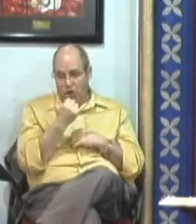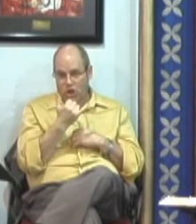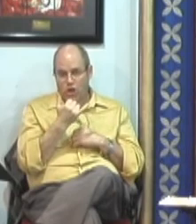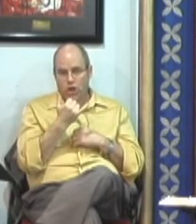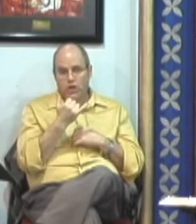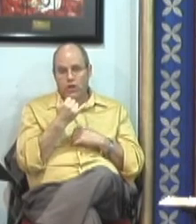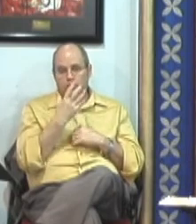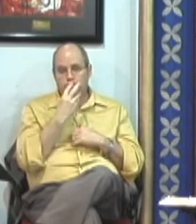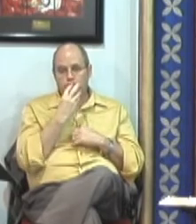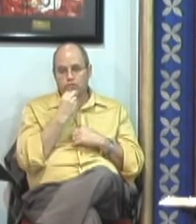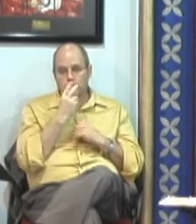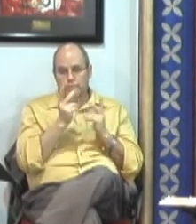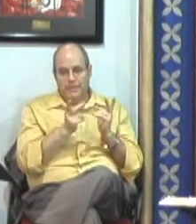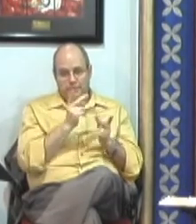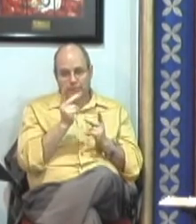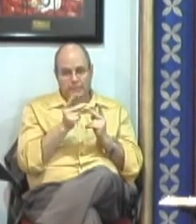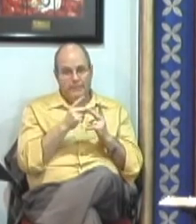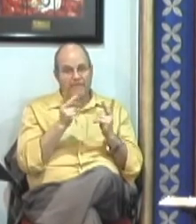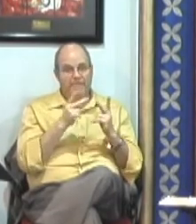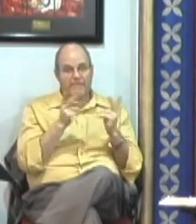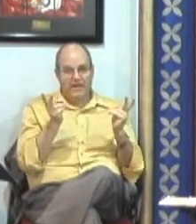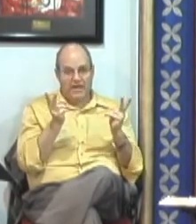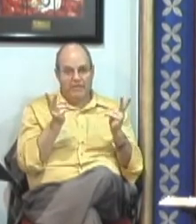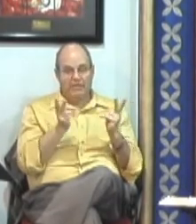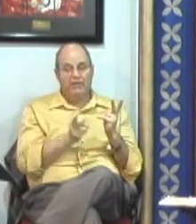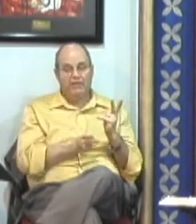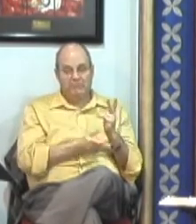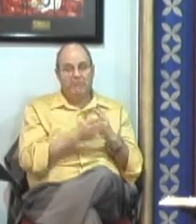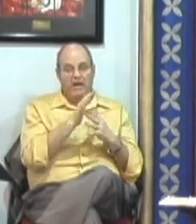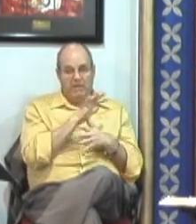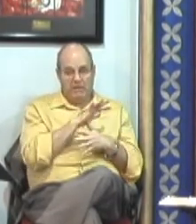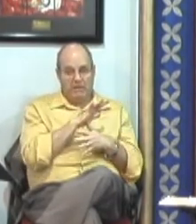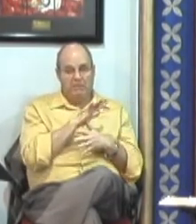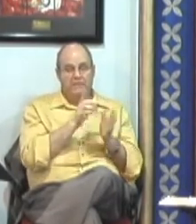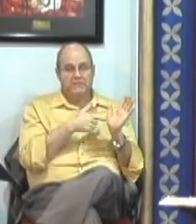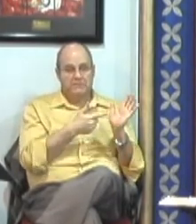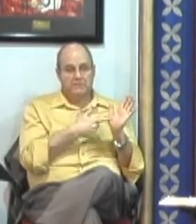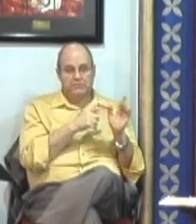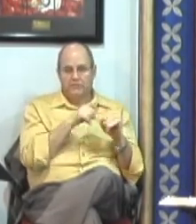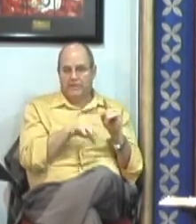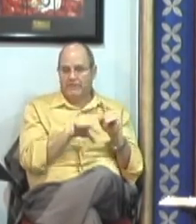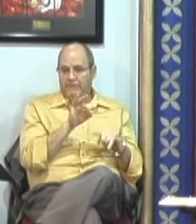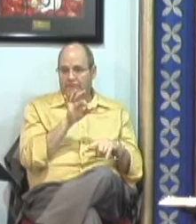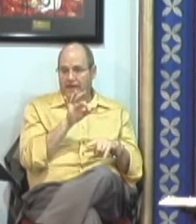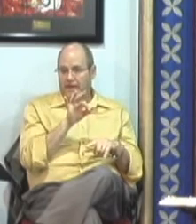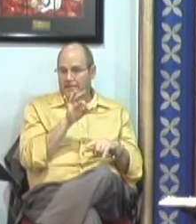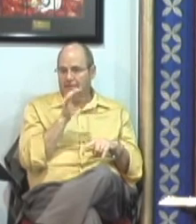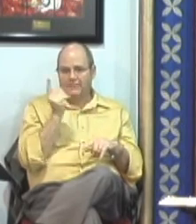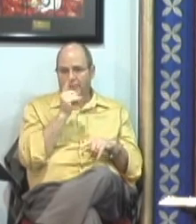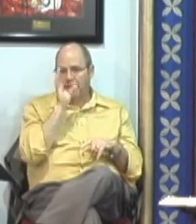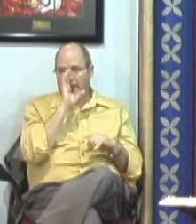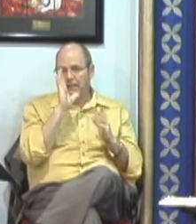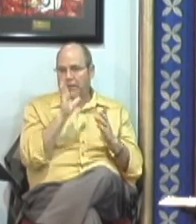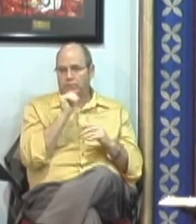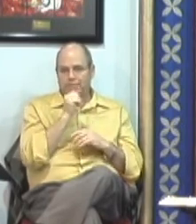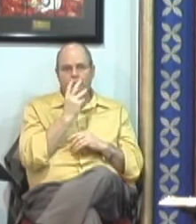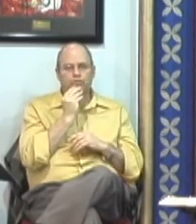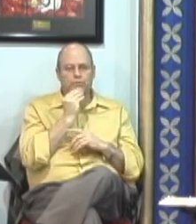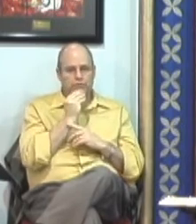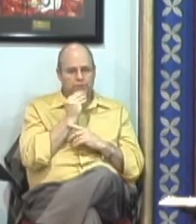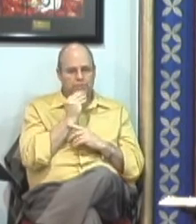the Jewish people have been very, very prominent. I mean, there were times when you could not find a comedian who was not Jewish,